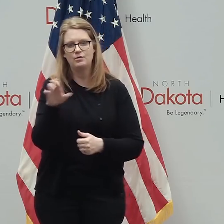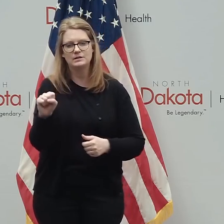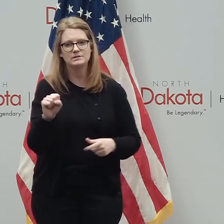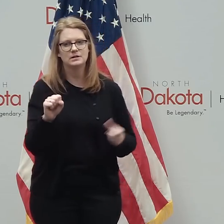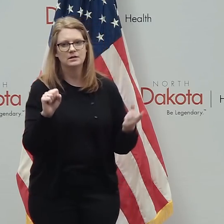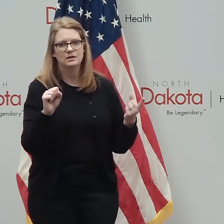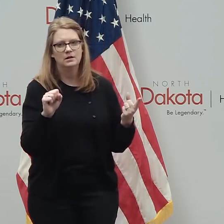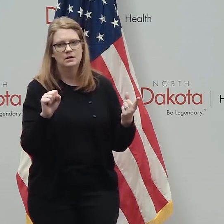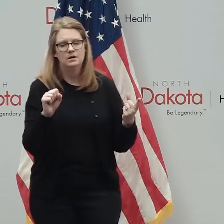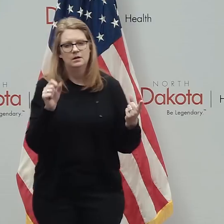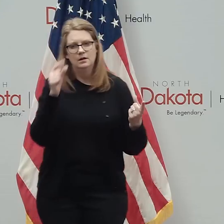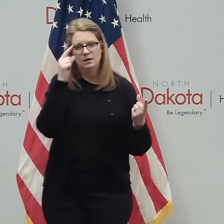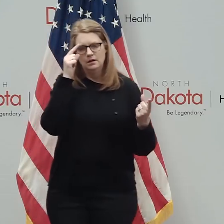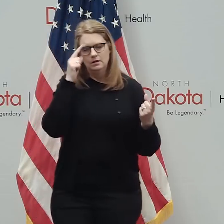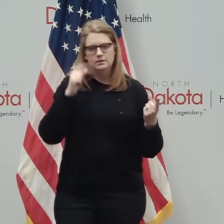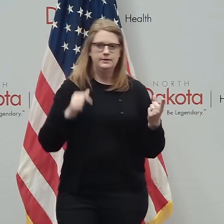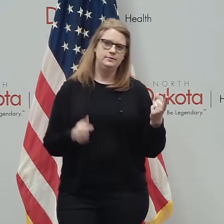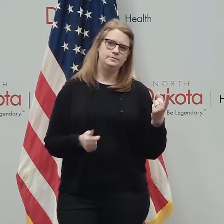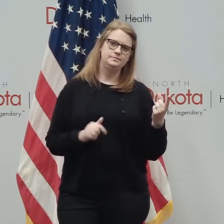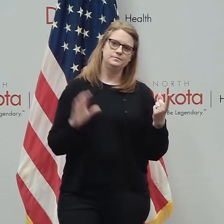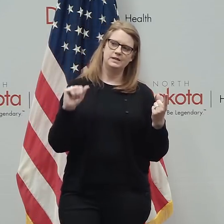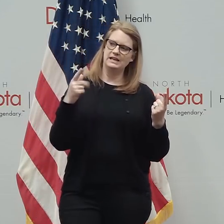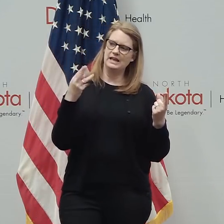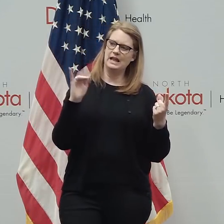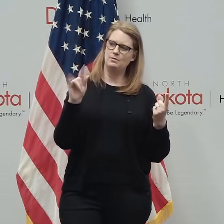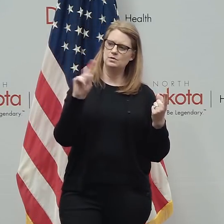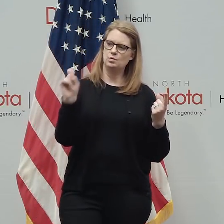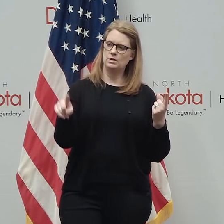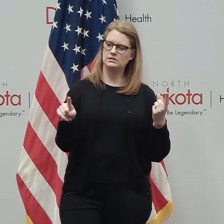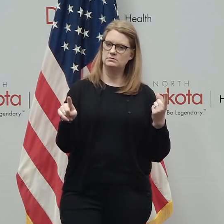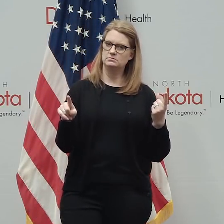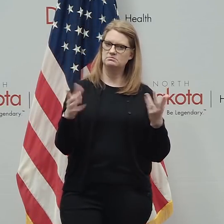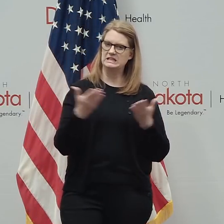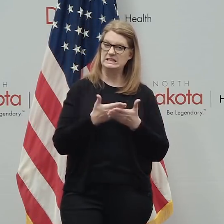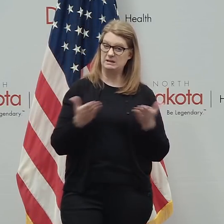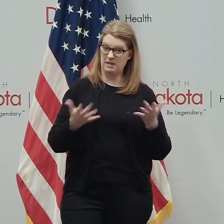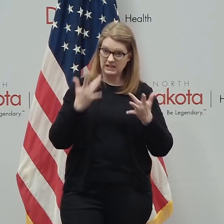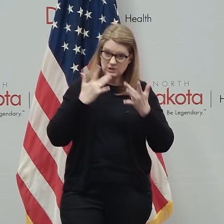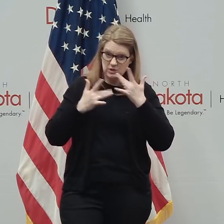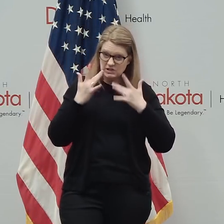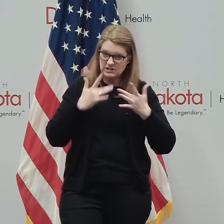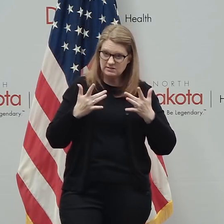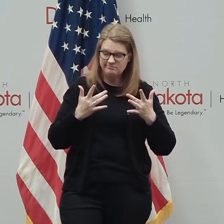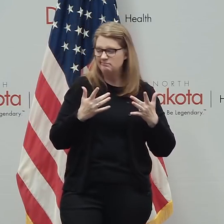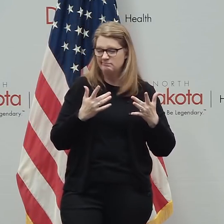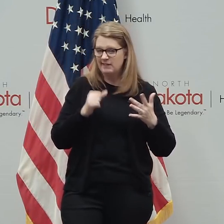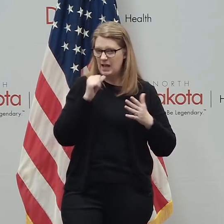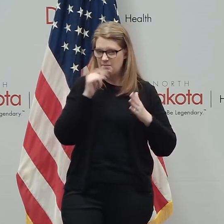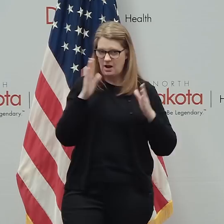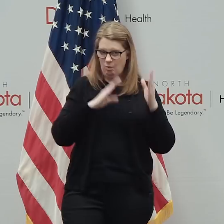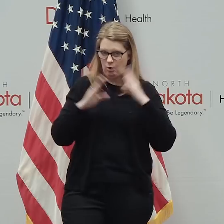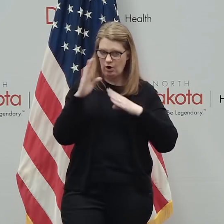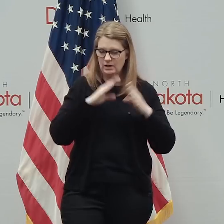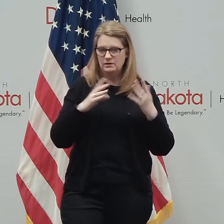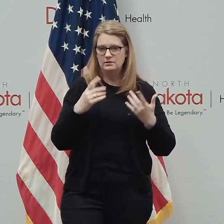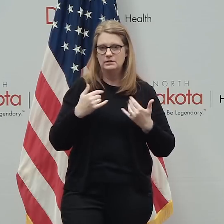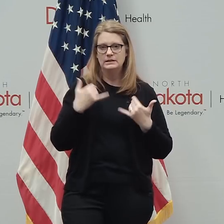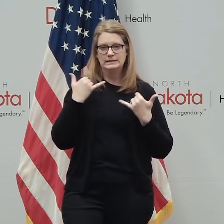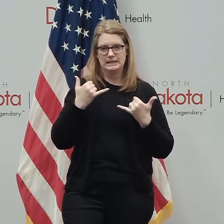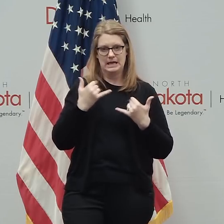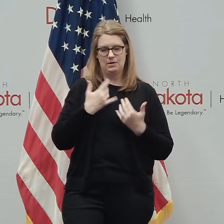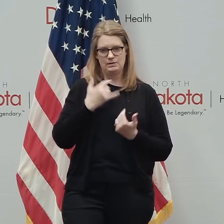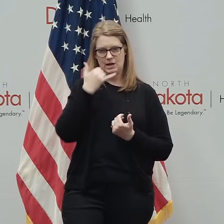I'm not, so on April's question, I'm not that worried about supply shortages. Again, on the call today with